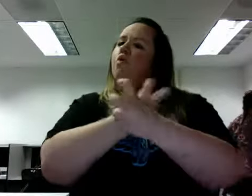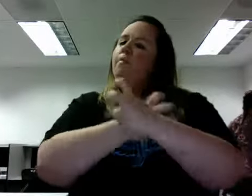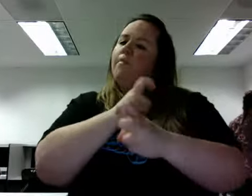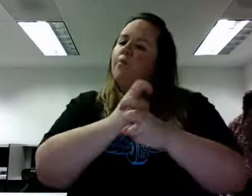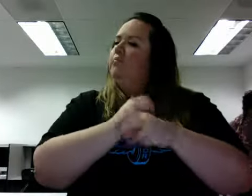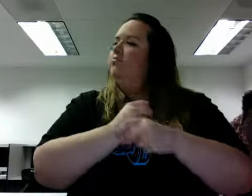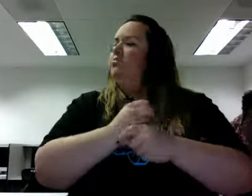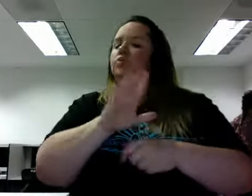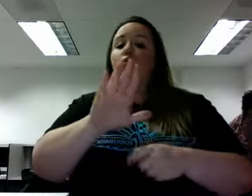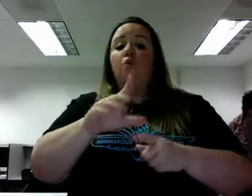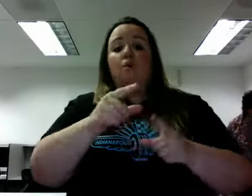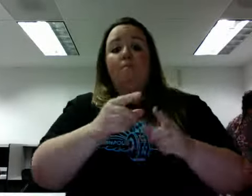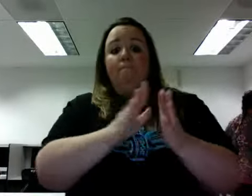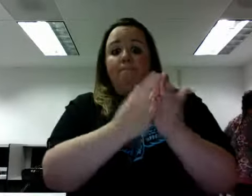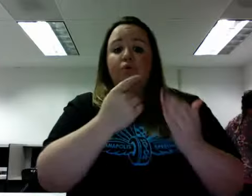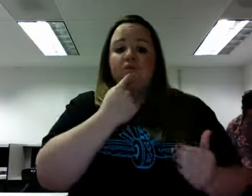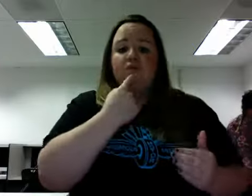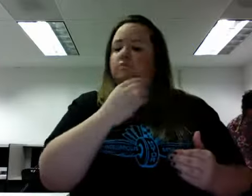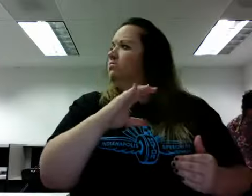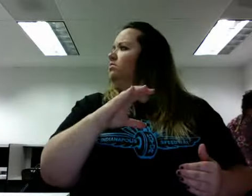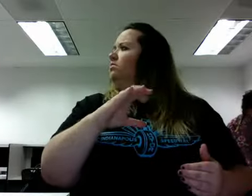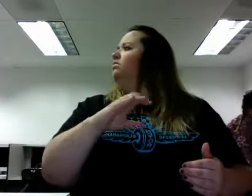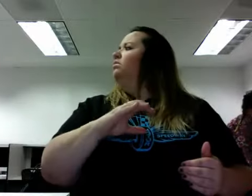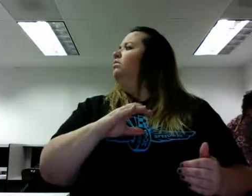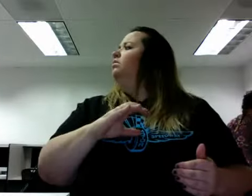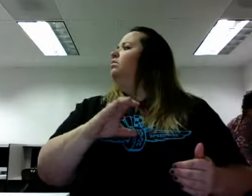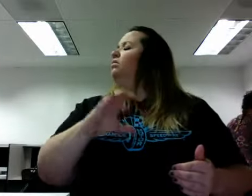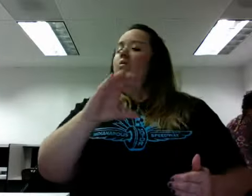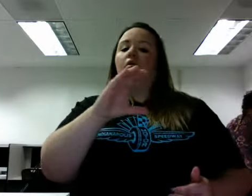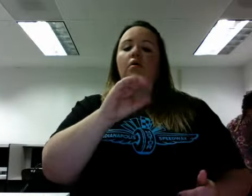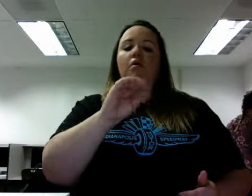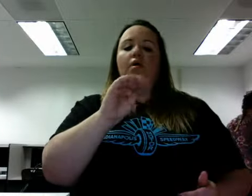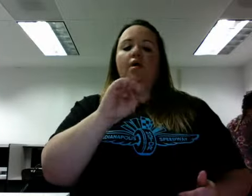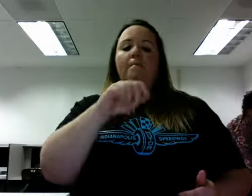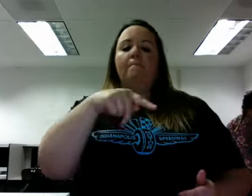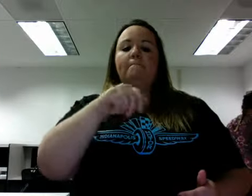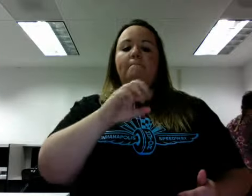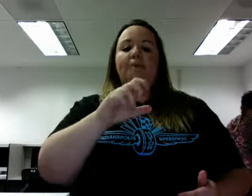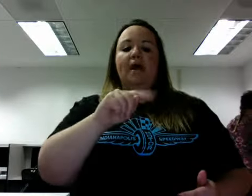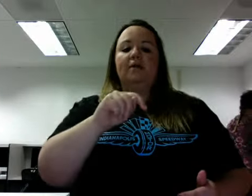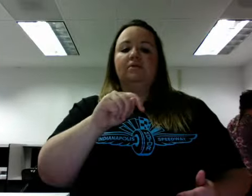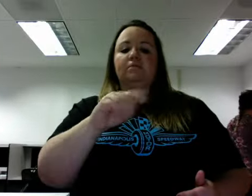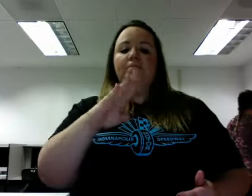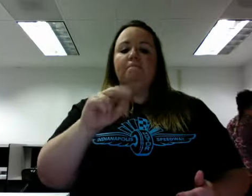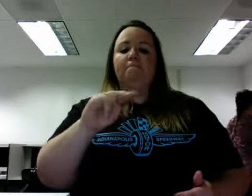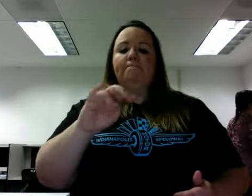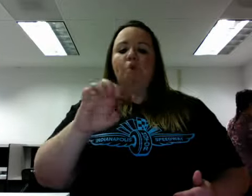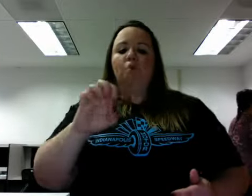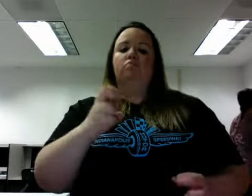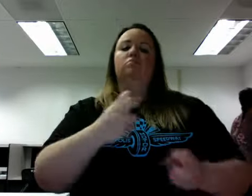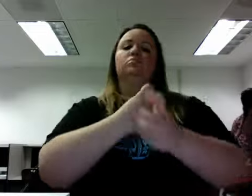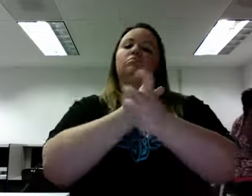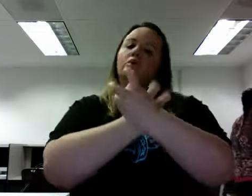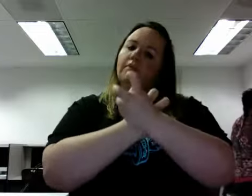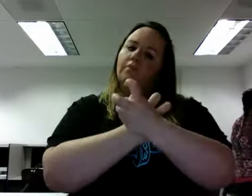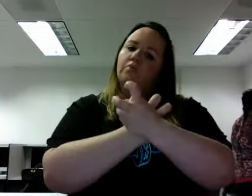compact bone. Compact bone. Take a guess. What do you think is going to be found in compact bone? You've already told me again today what you think bone